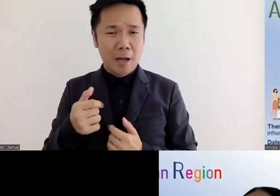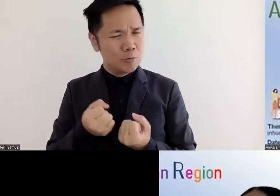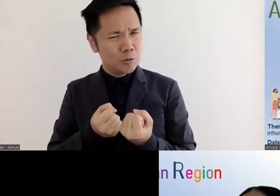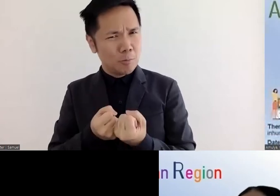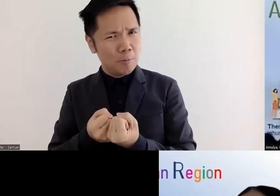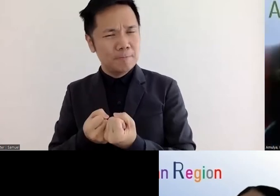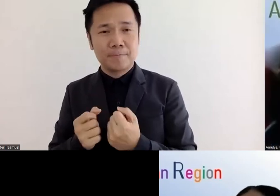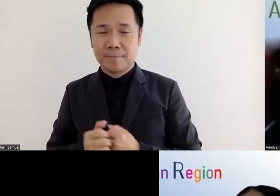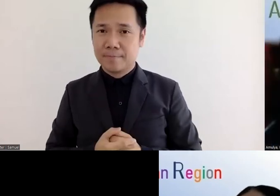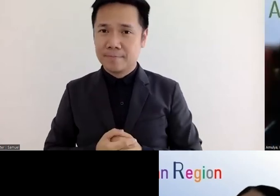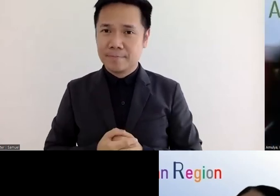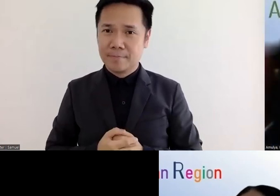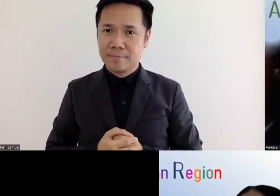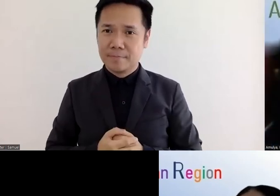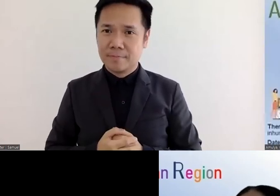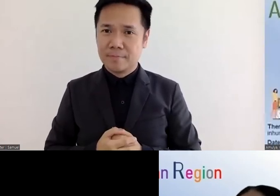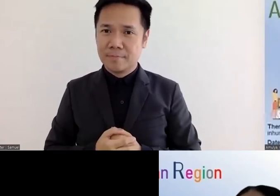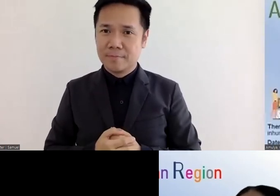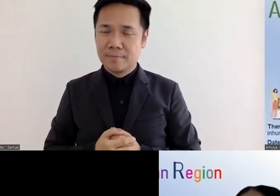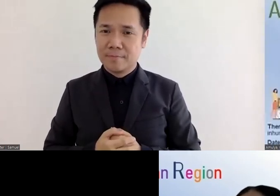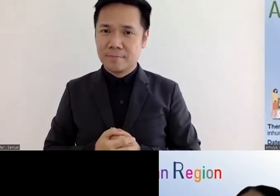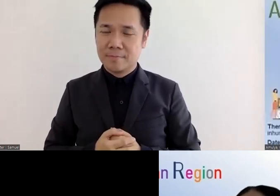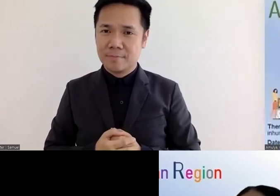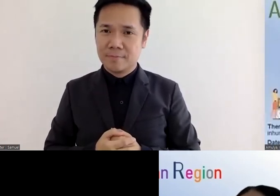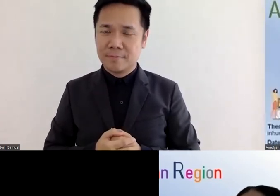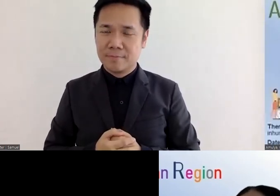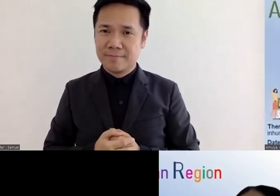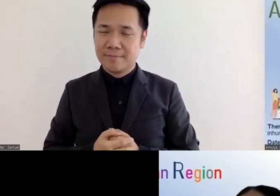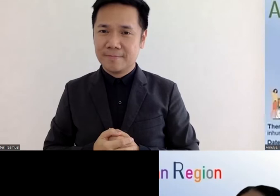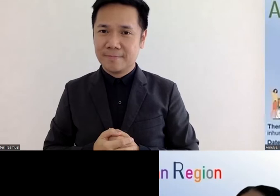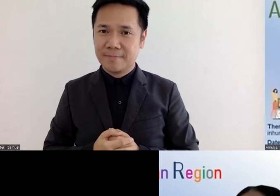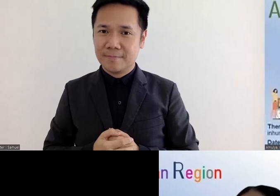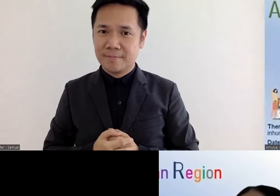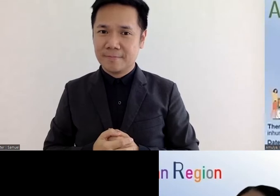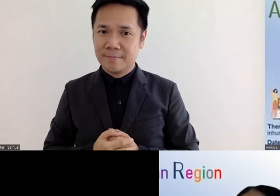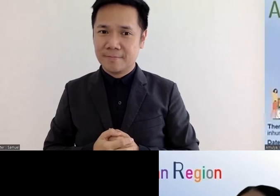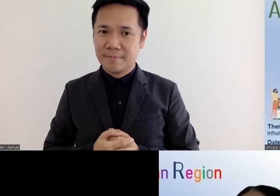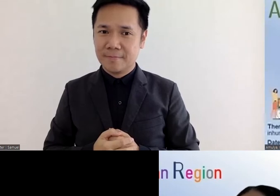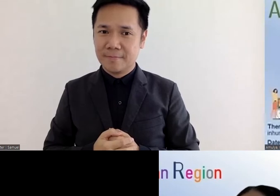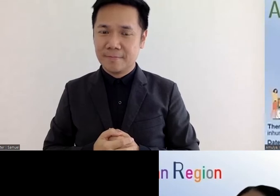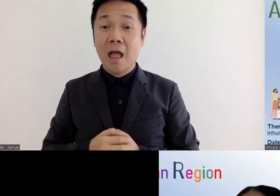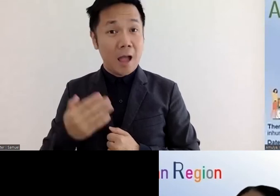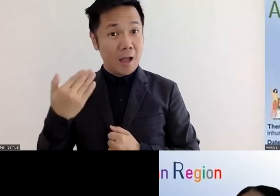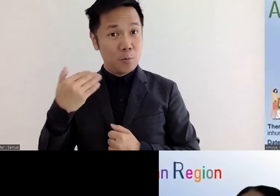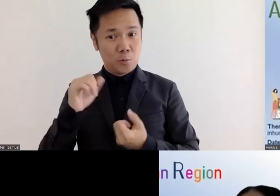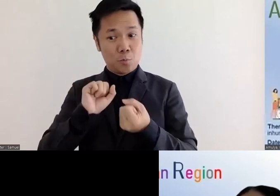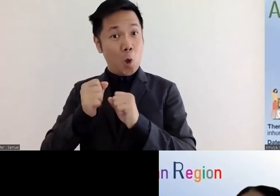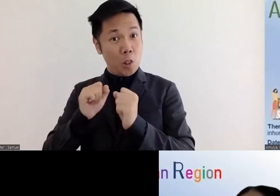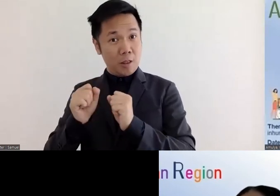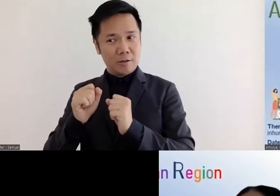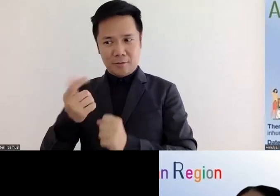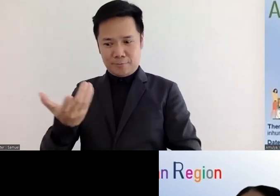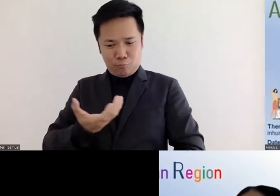sports person. I won medal in national